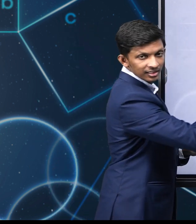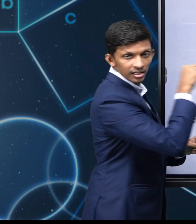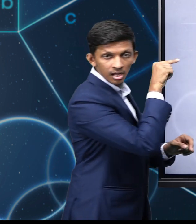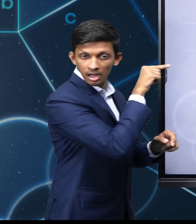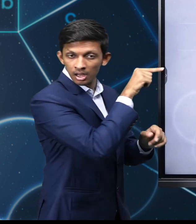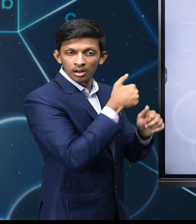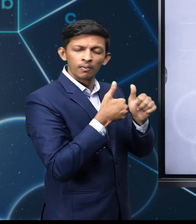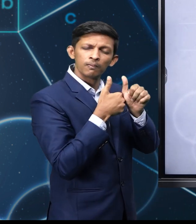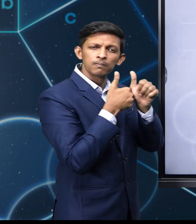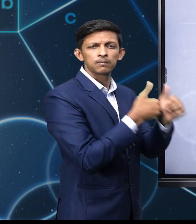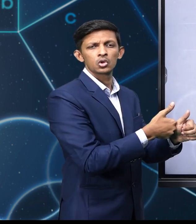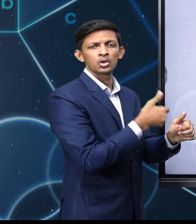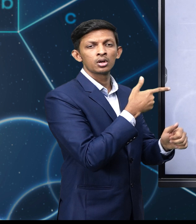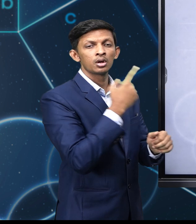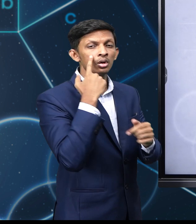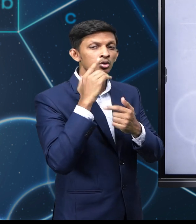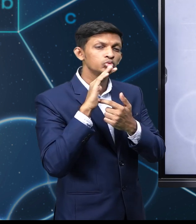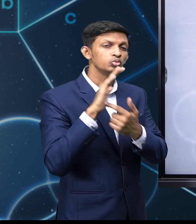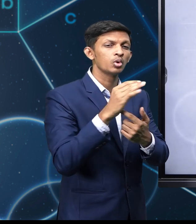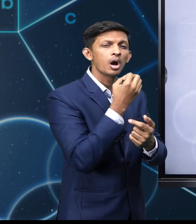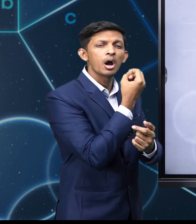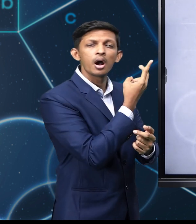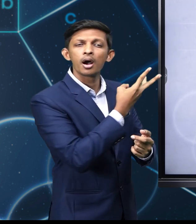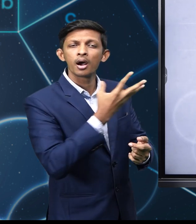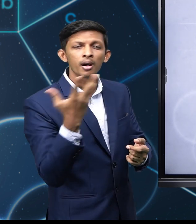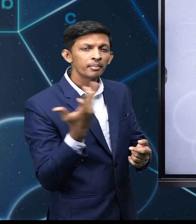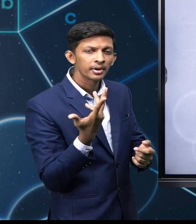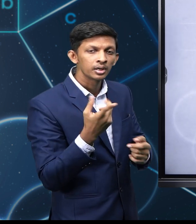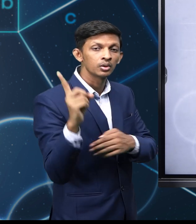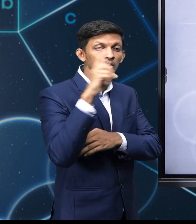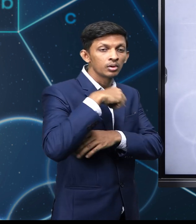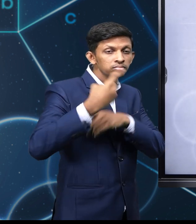days to finish the construction of the water tank in the school.